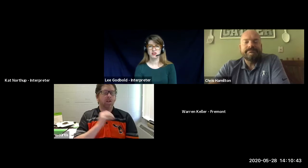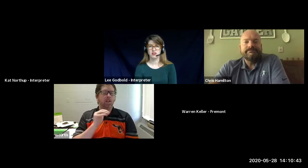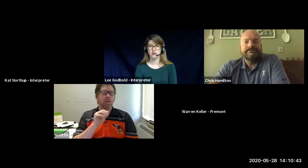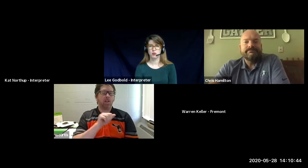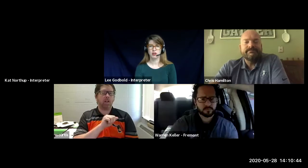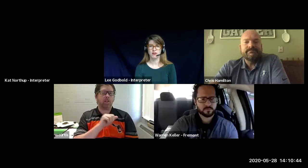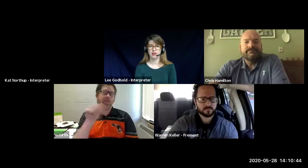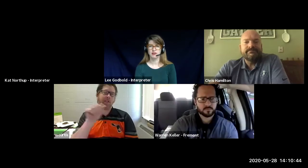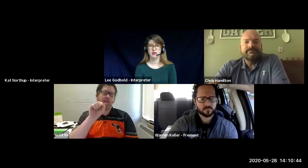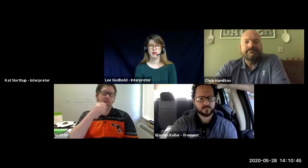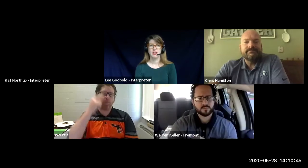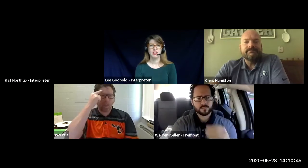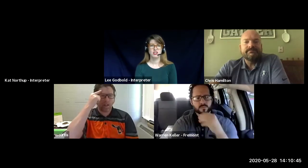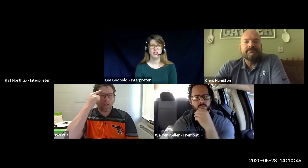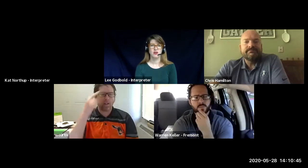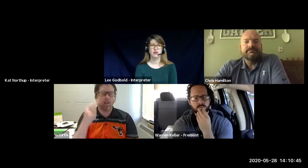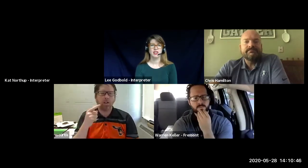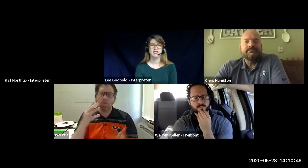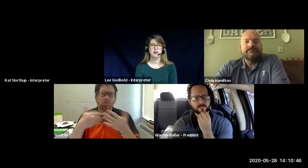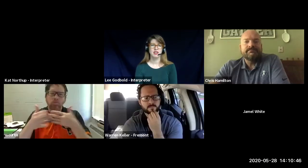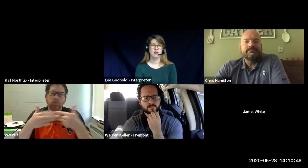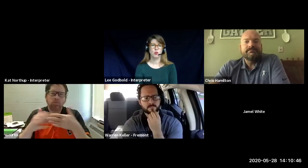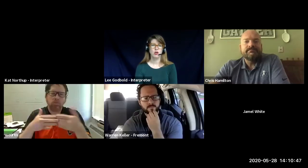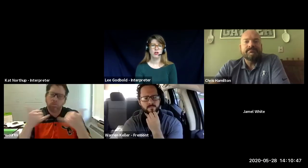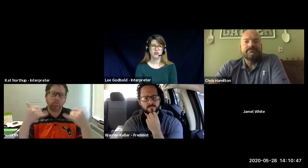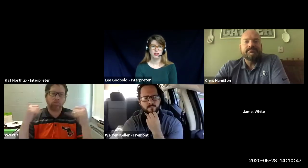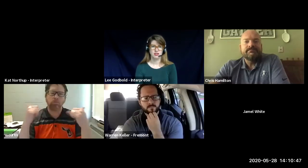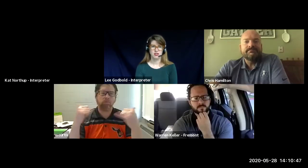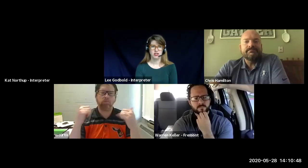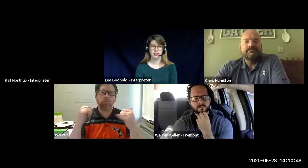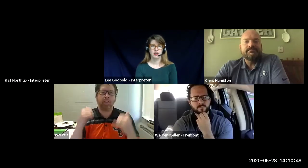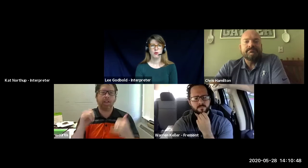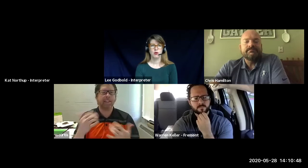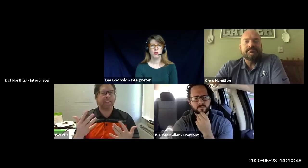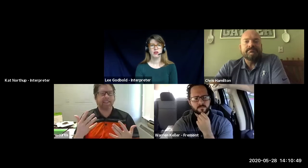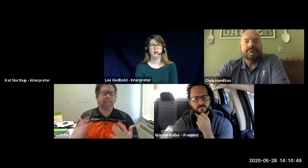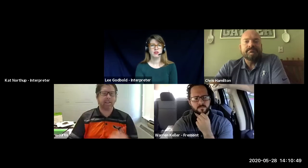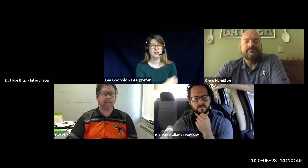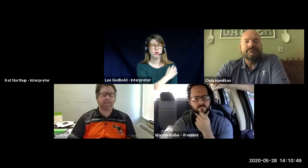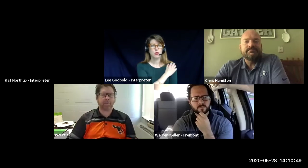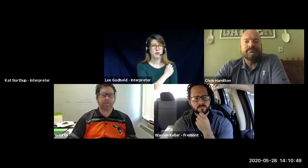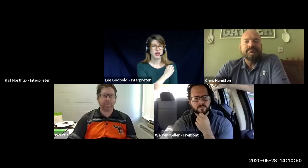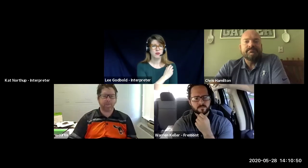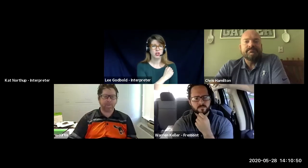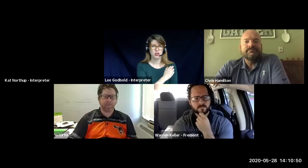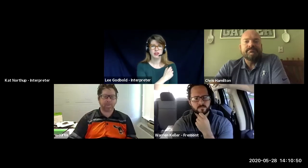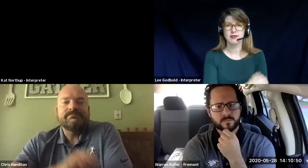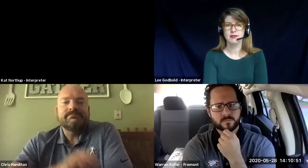in sporting events. And so that's something that we're also considering. We know that some will want to play regardless.